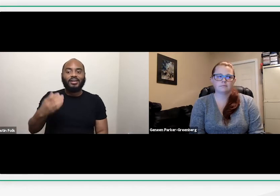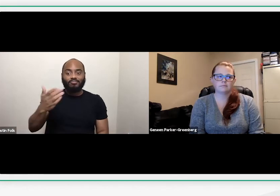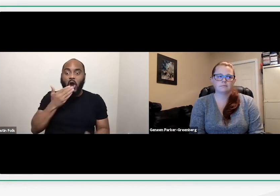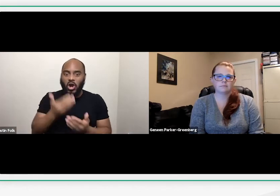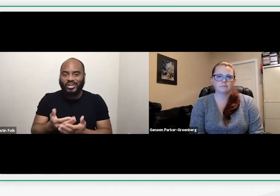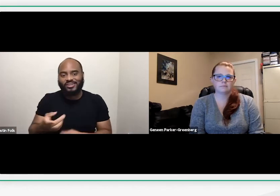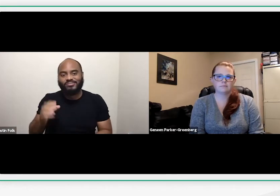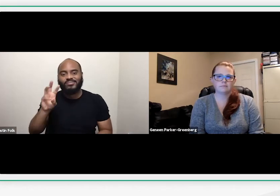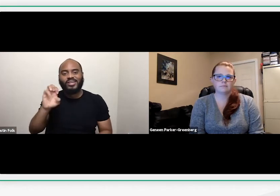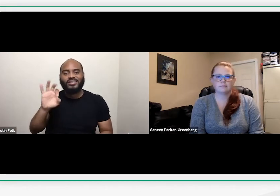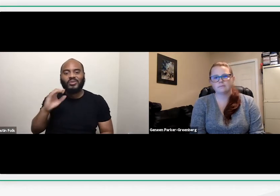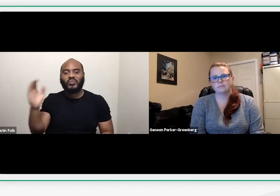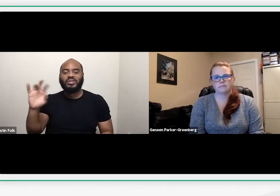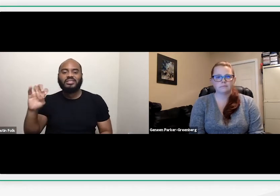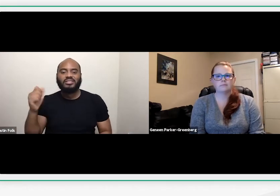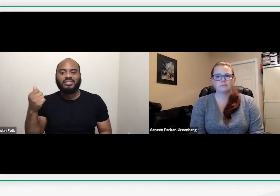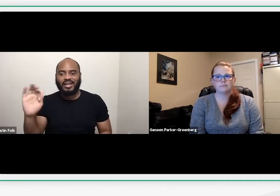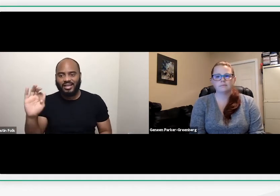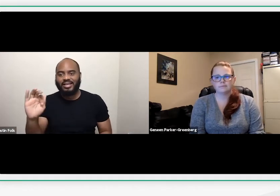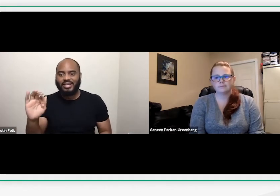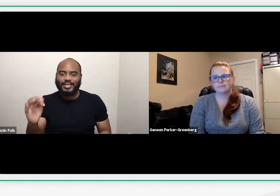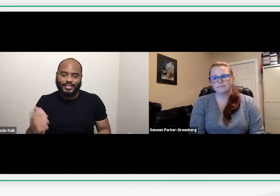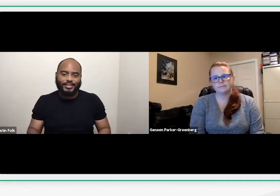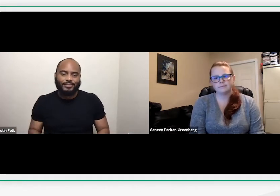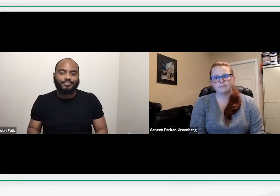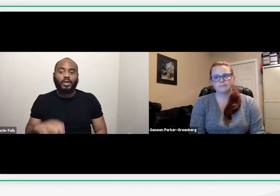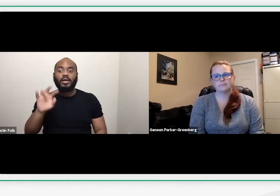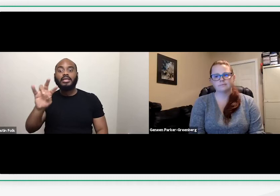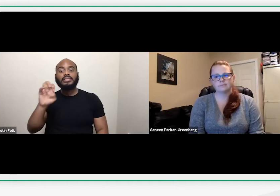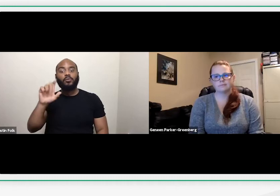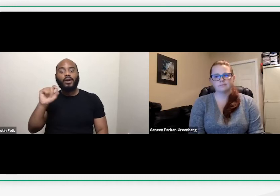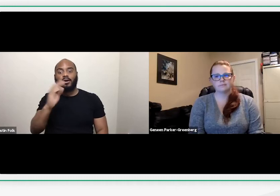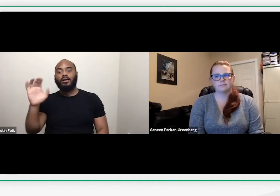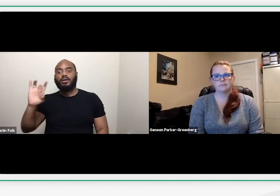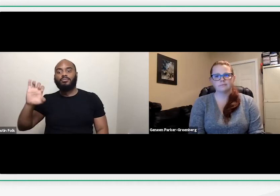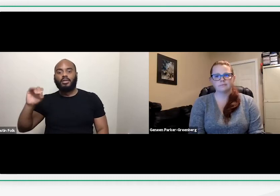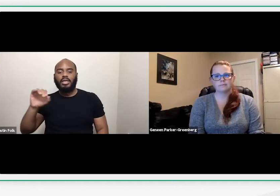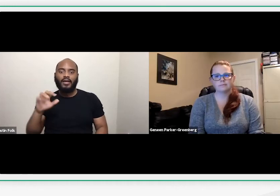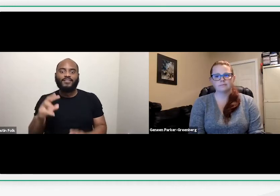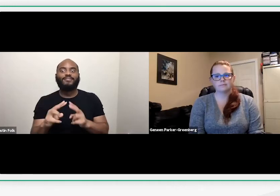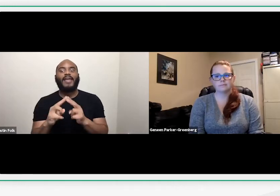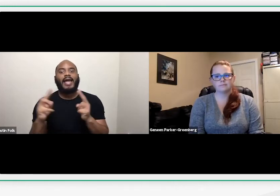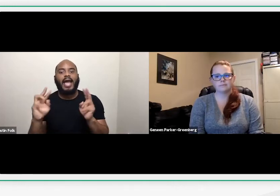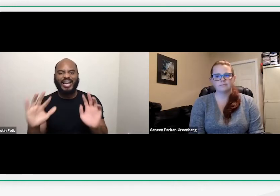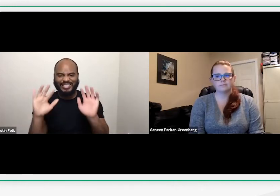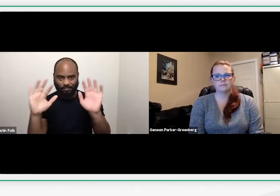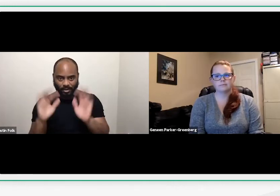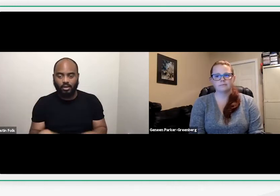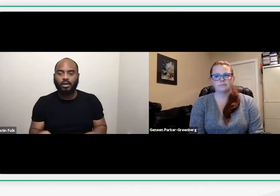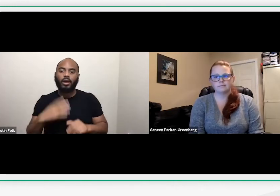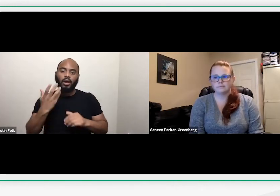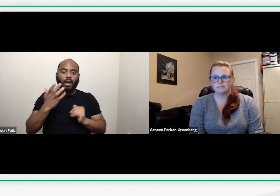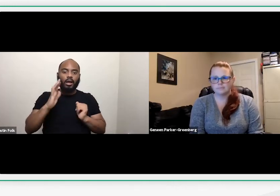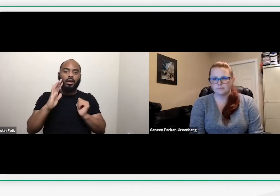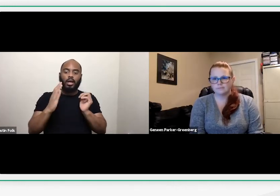fair credit. Good credit starts at 690 and runs all the way to 719. And then from 720